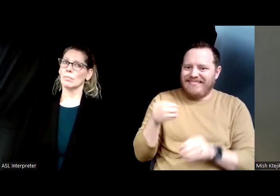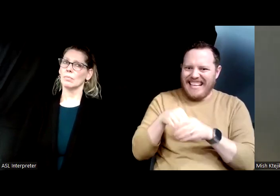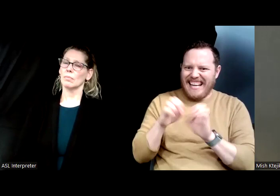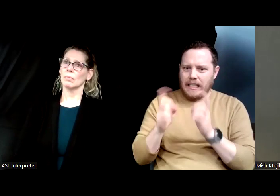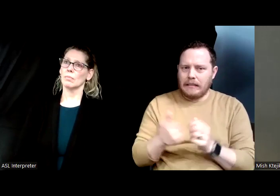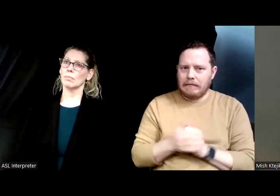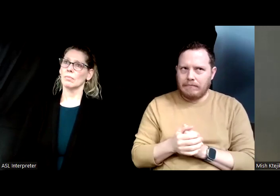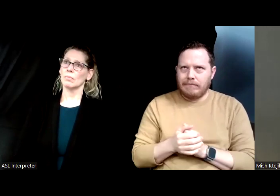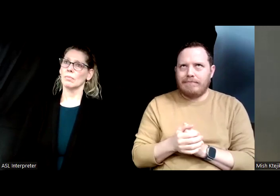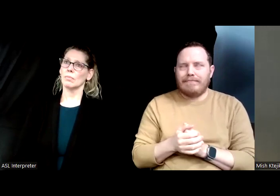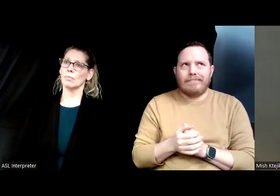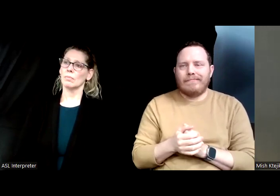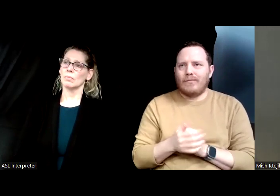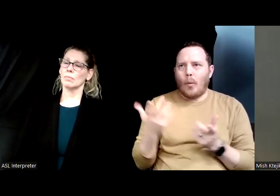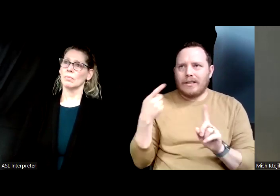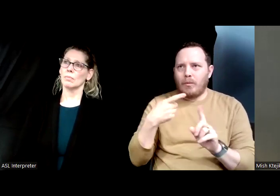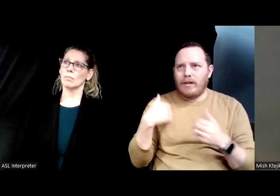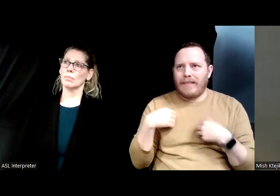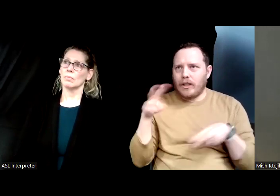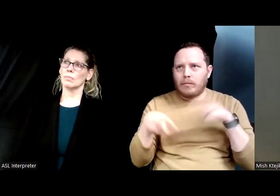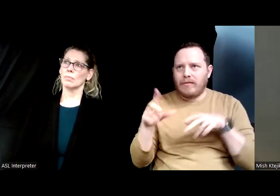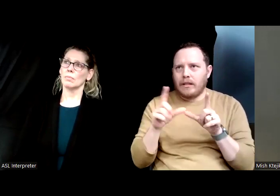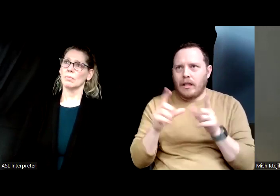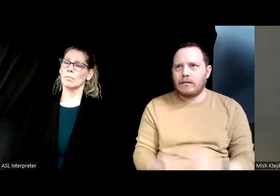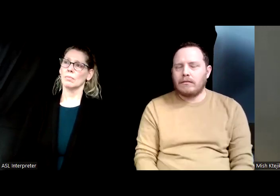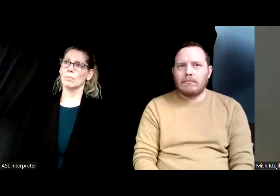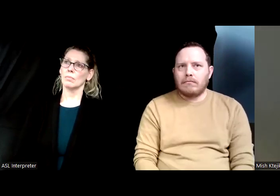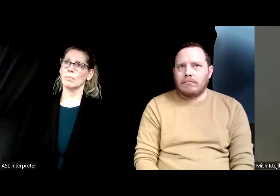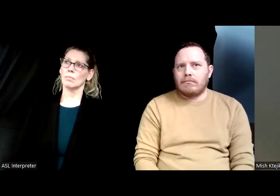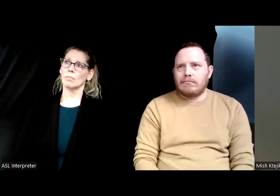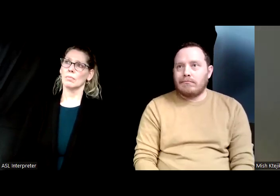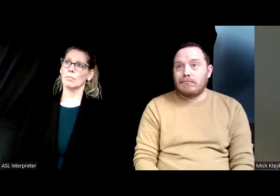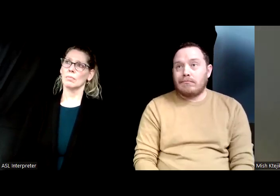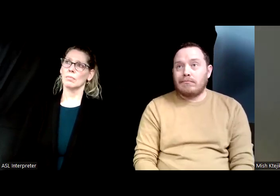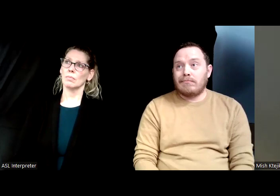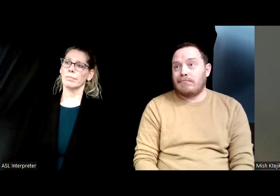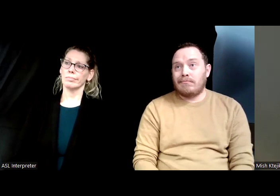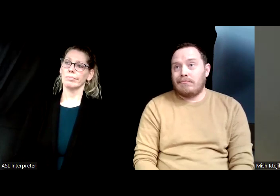provisional interpreter to be in an education setting. So what's the point of having this supervisory license?